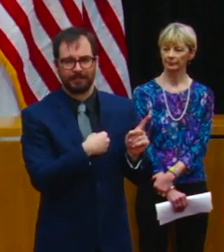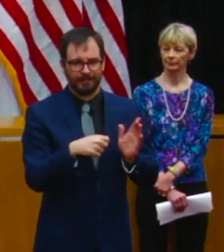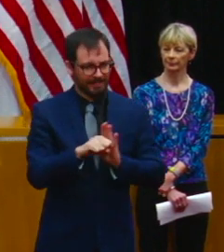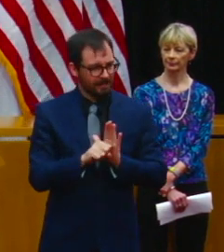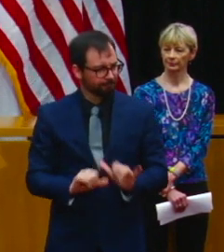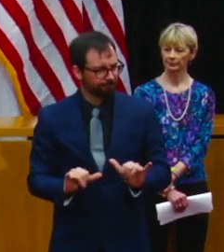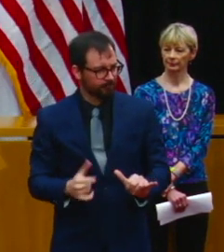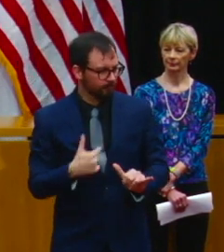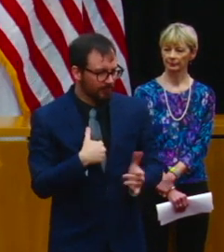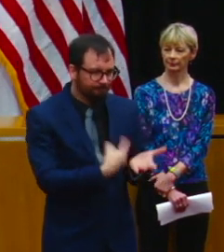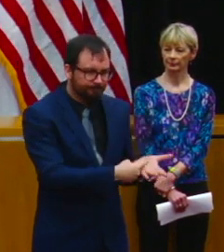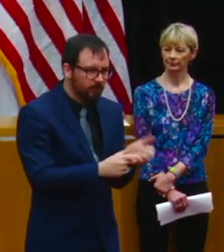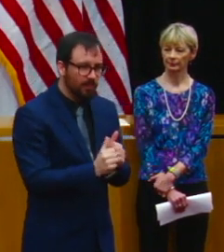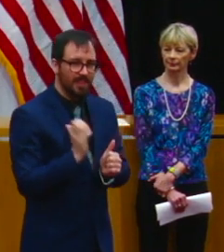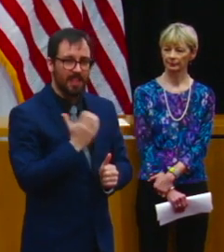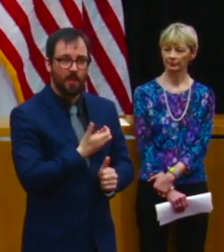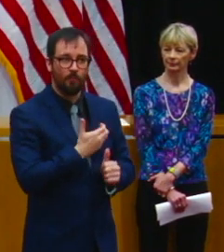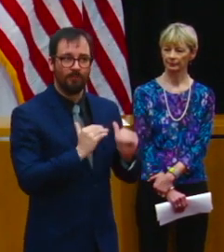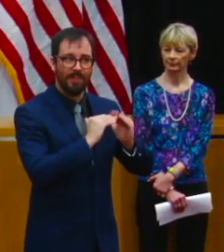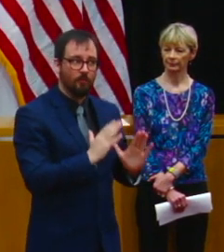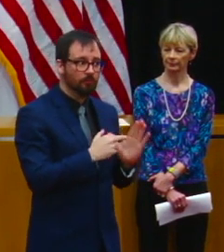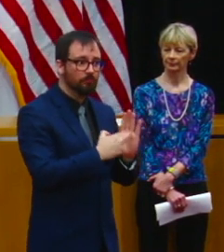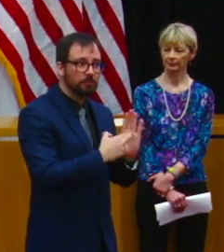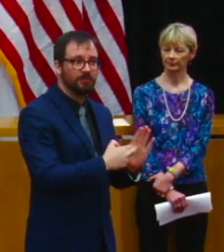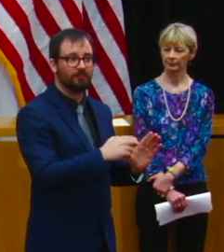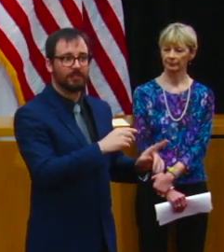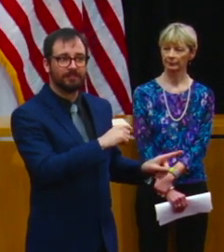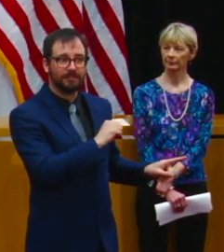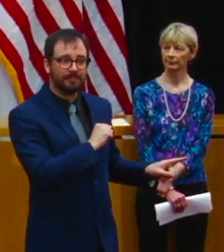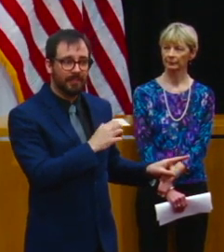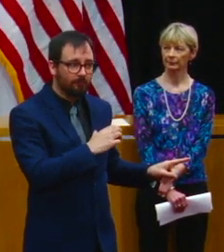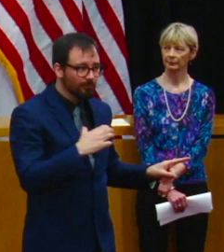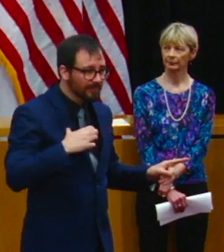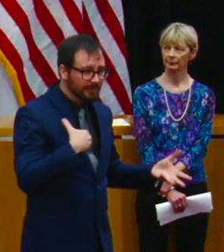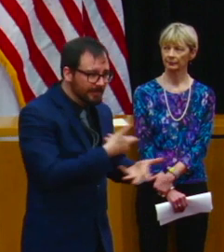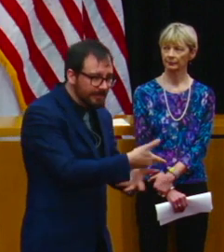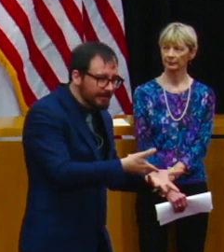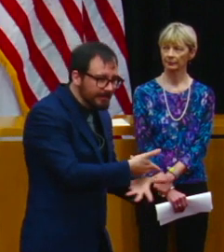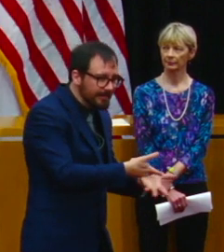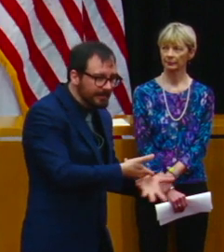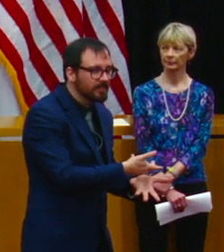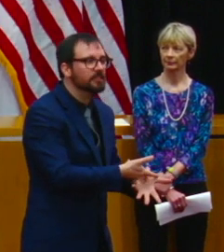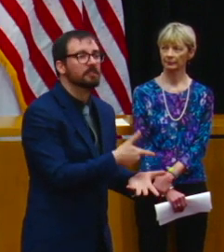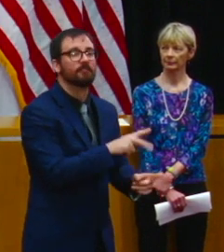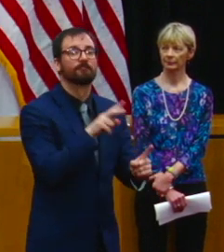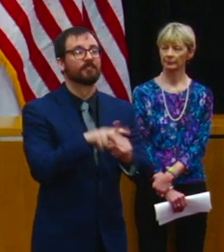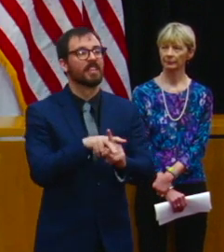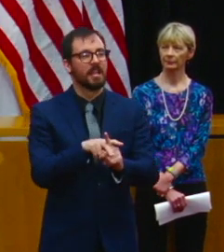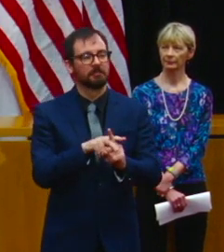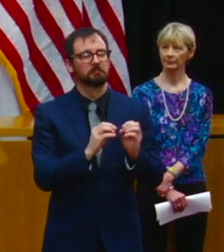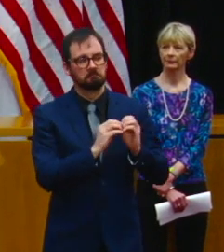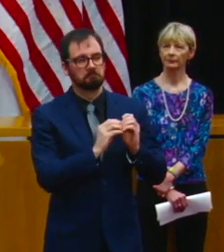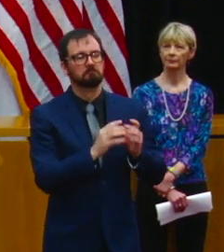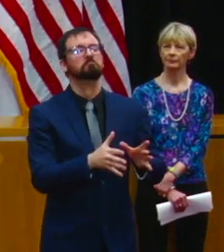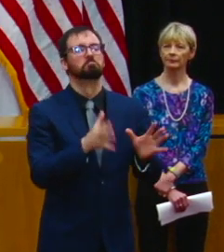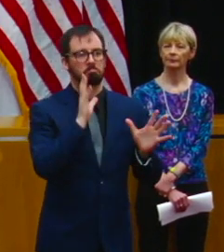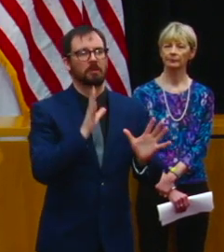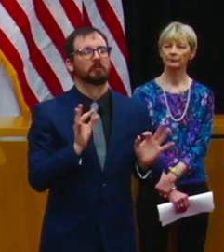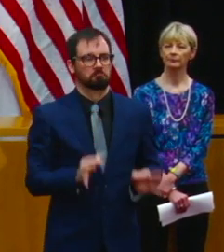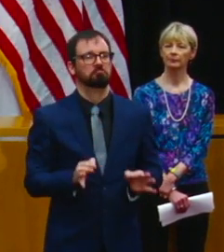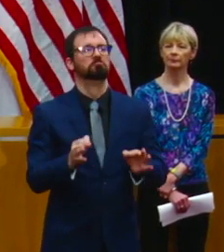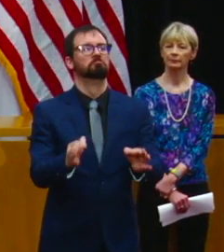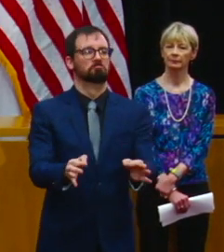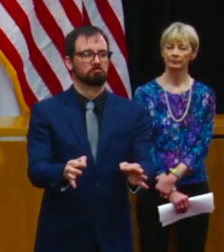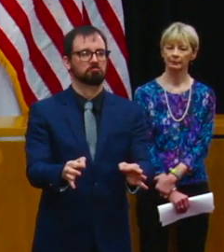to align the state income tax deadline with the federal deadline. In partnership with House Speaker Bob DeLeo and Senate President